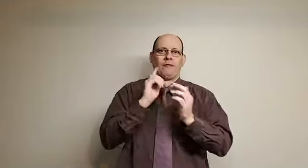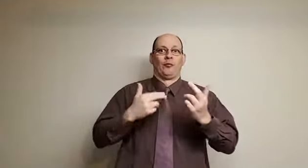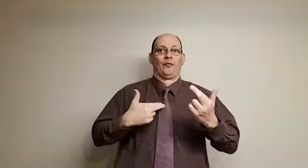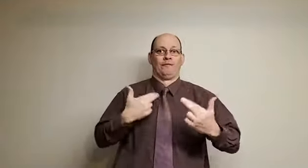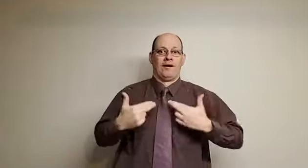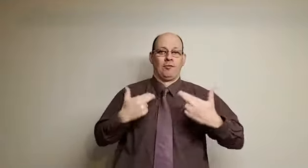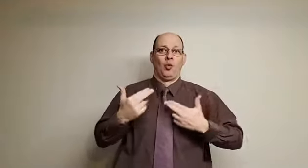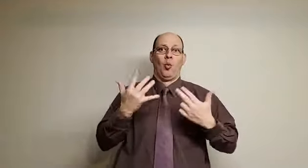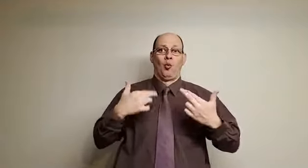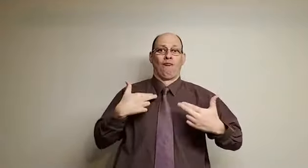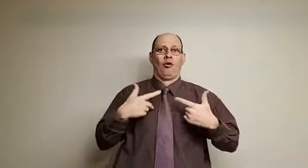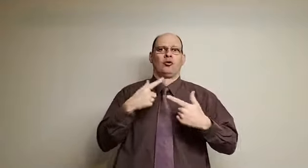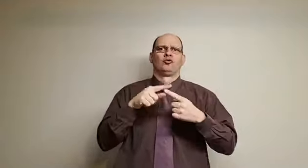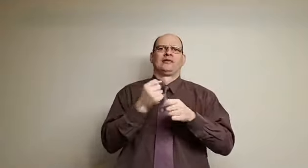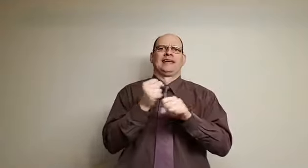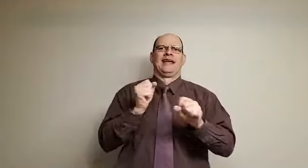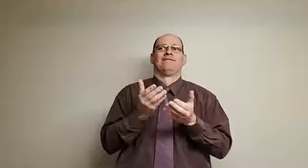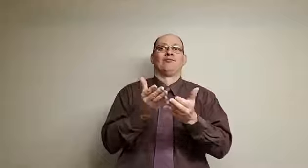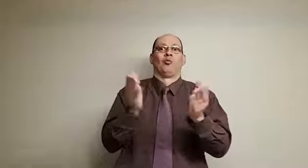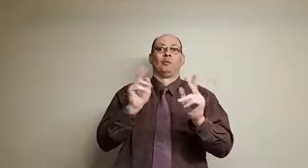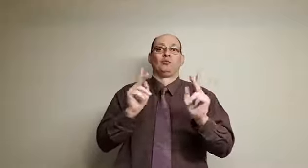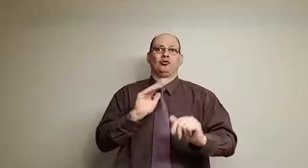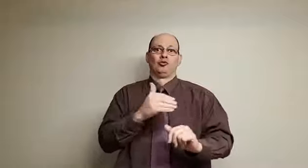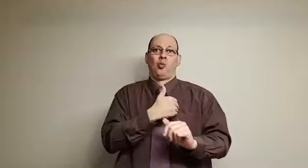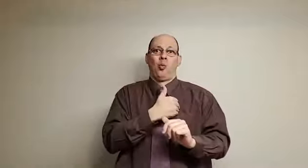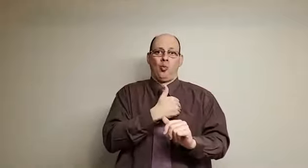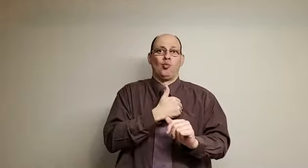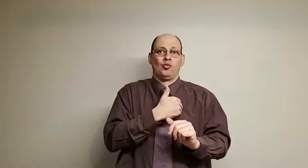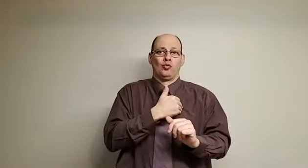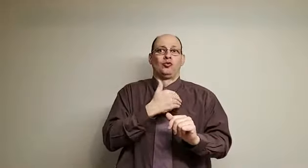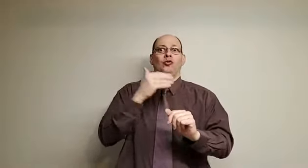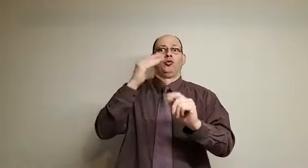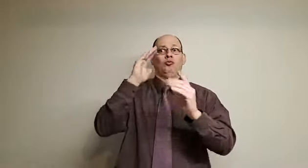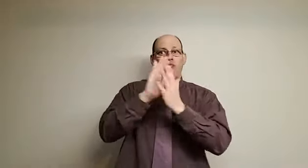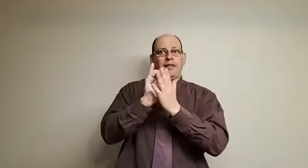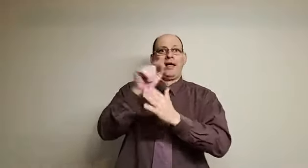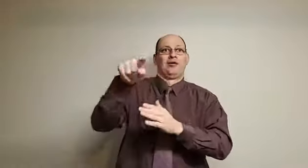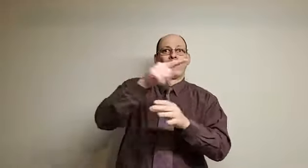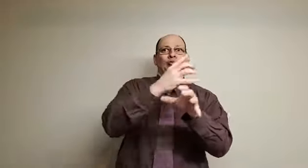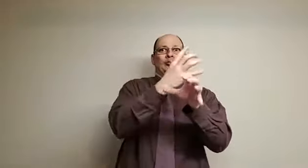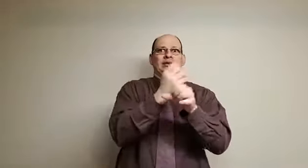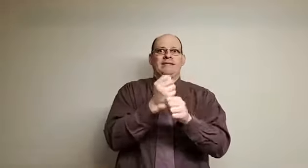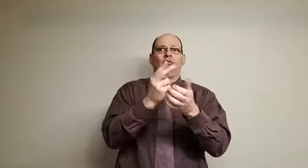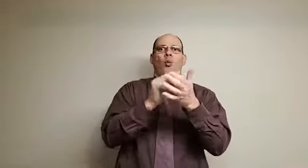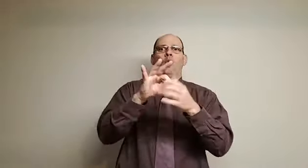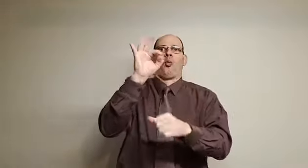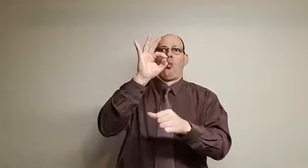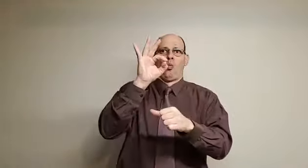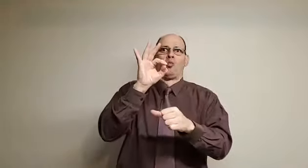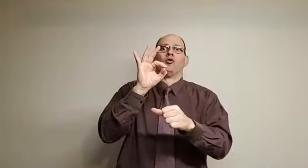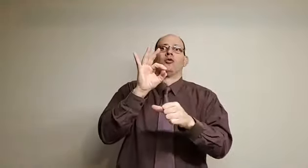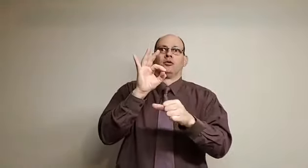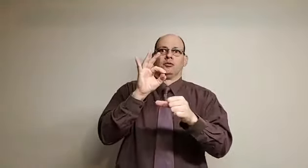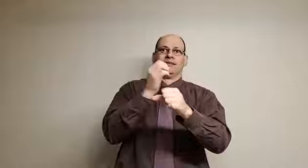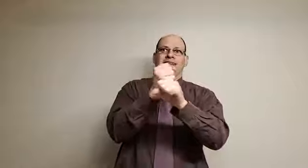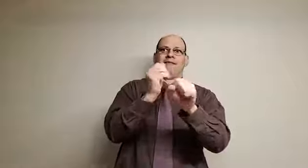is coming soon and we want to have revival we need those that don't know to be filled with